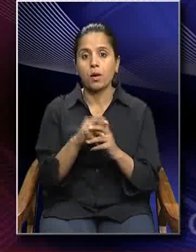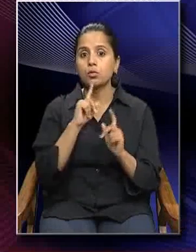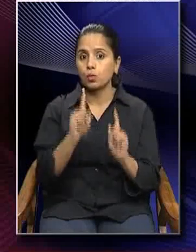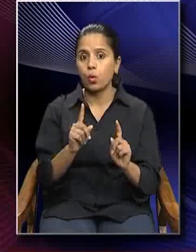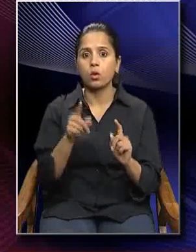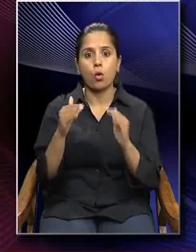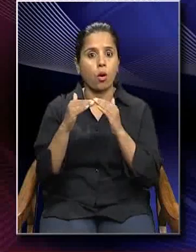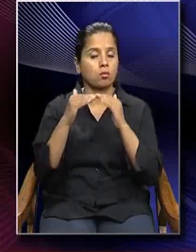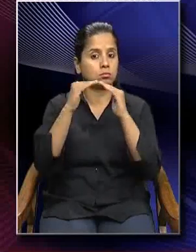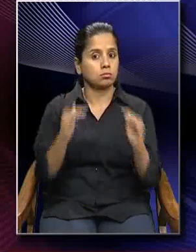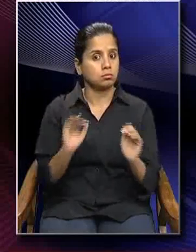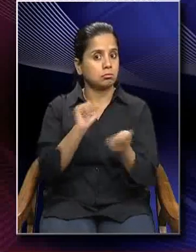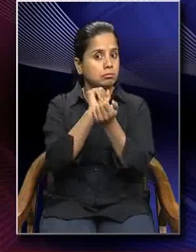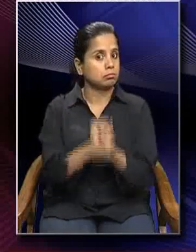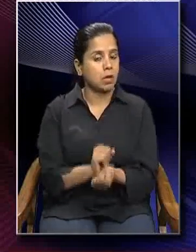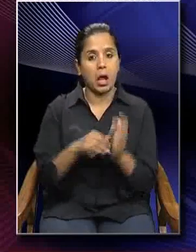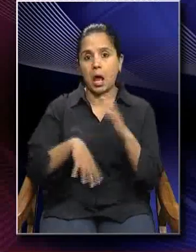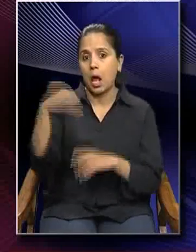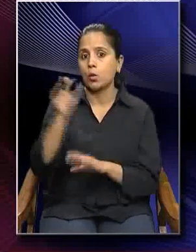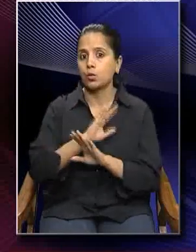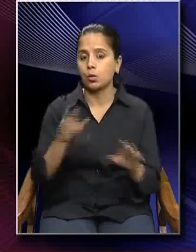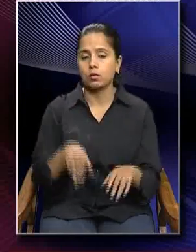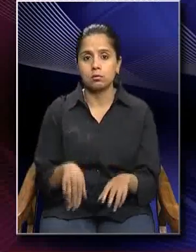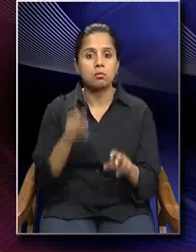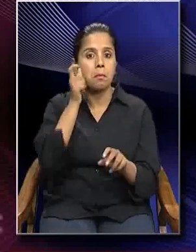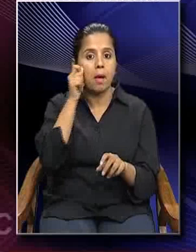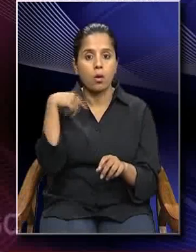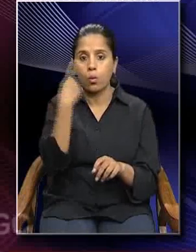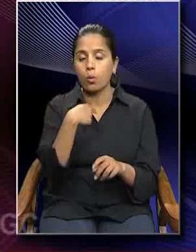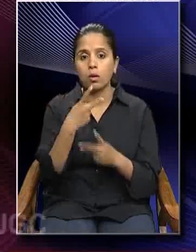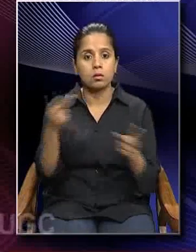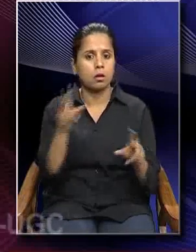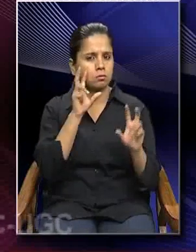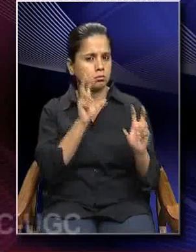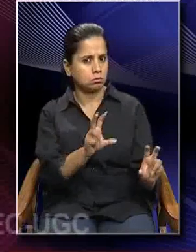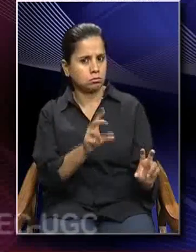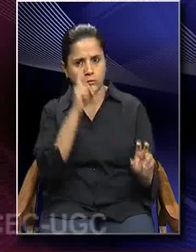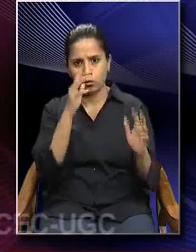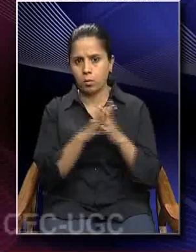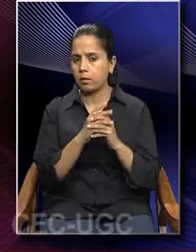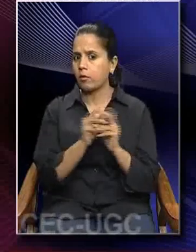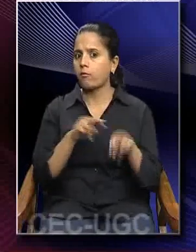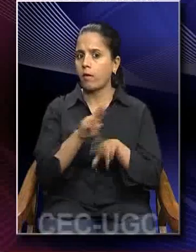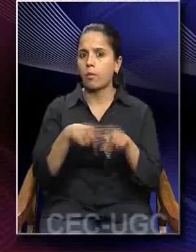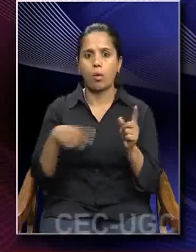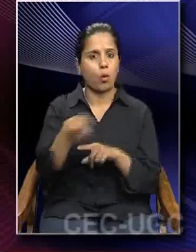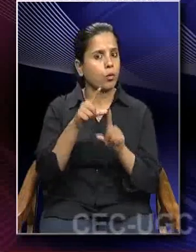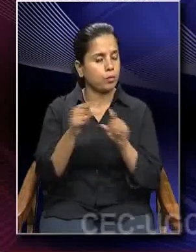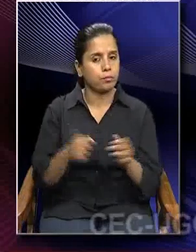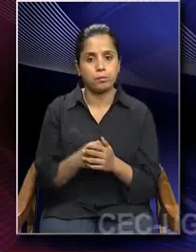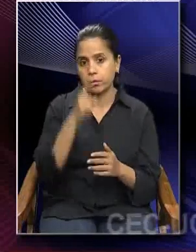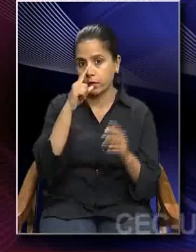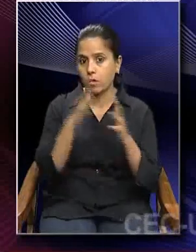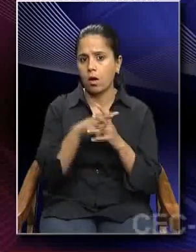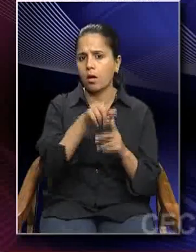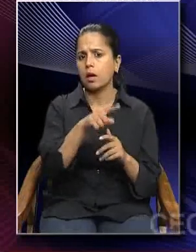inner apartments and greater vigilance by the male members of the family. Women